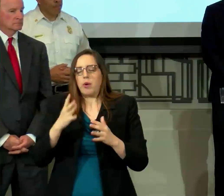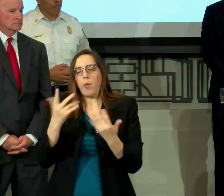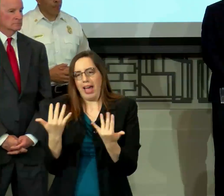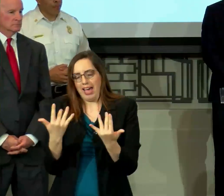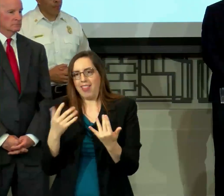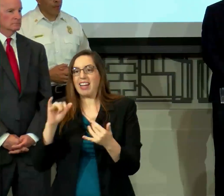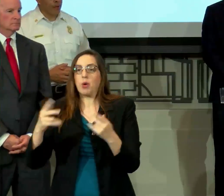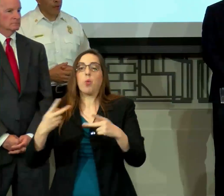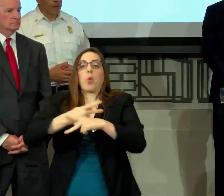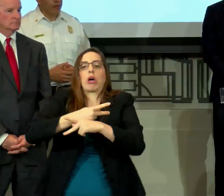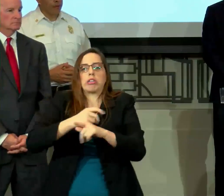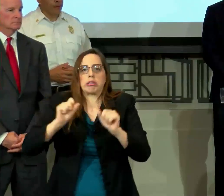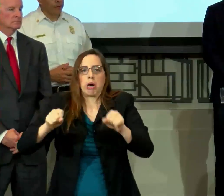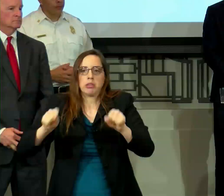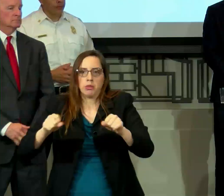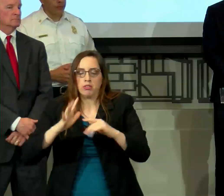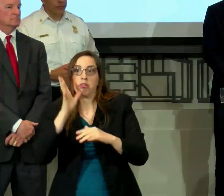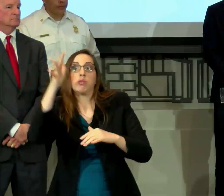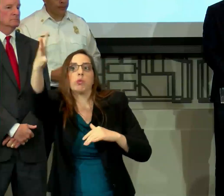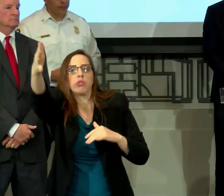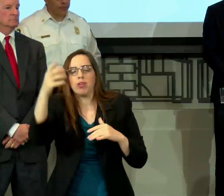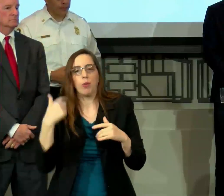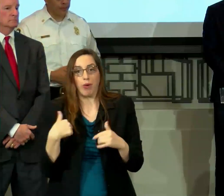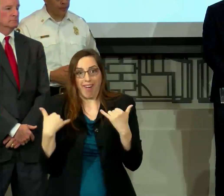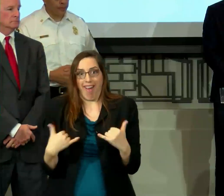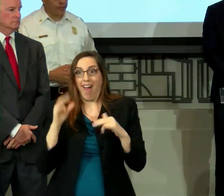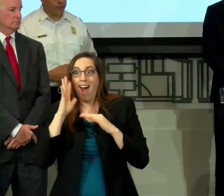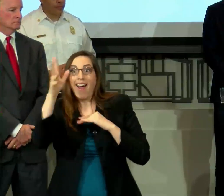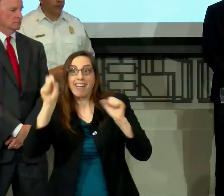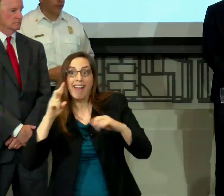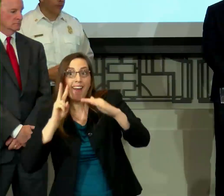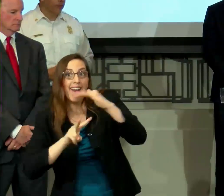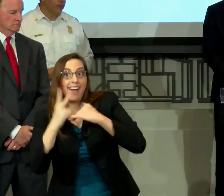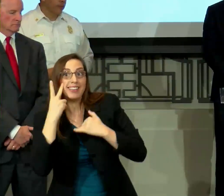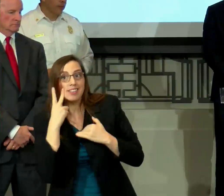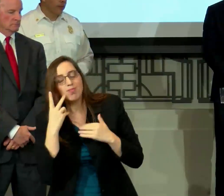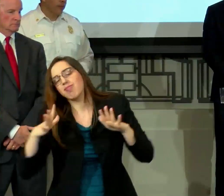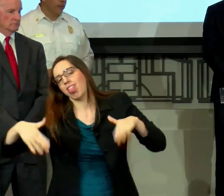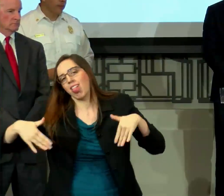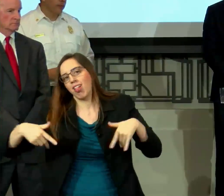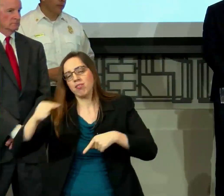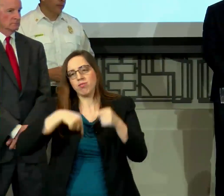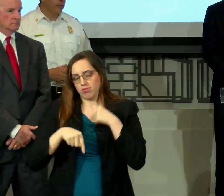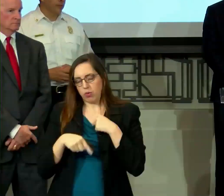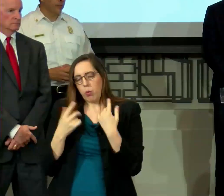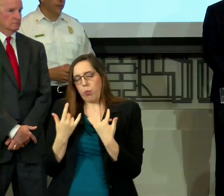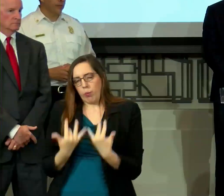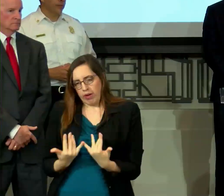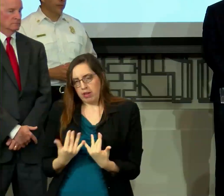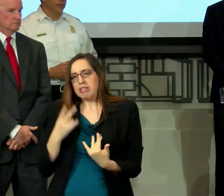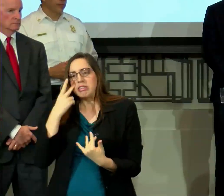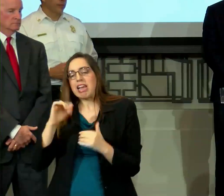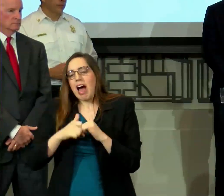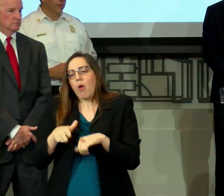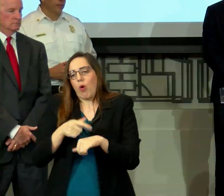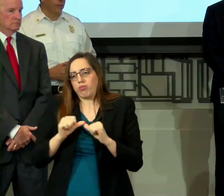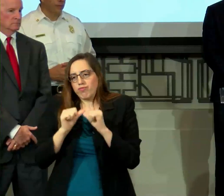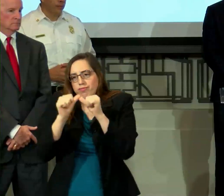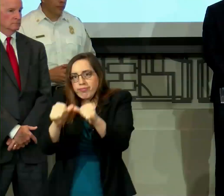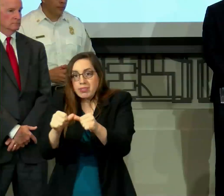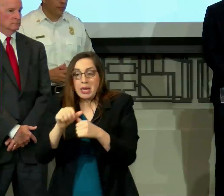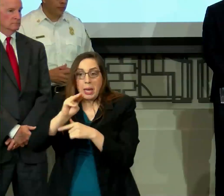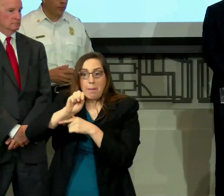scenario. No one knows, for example, whether this situation is going to last in